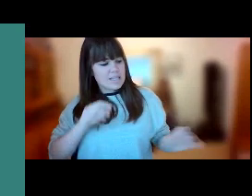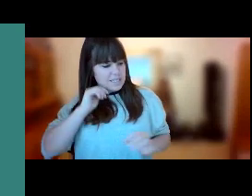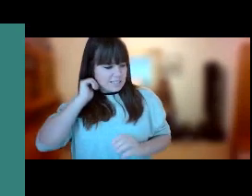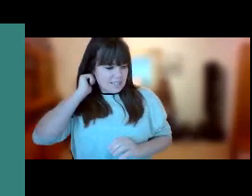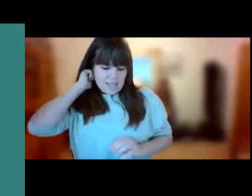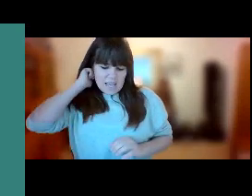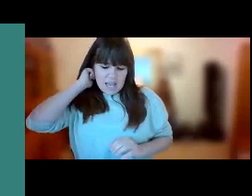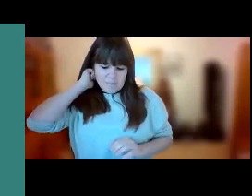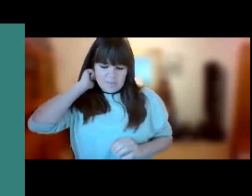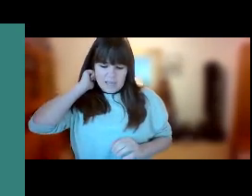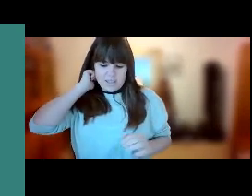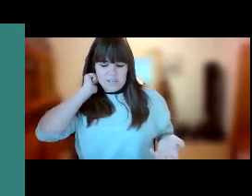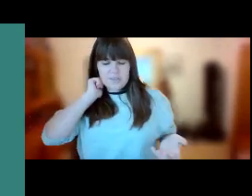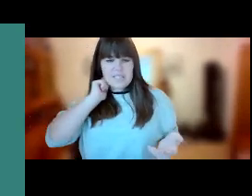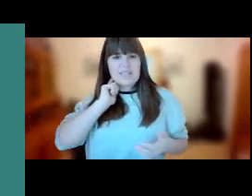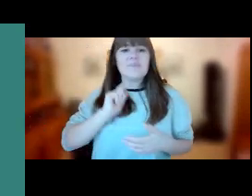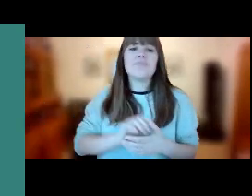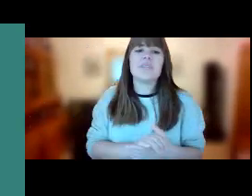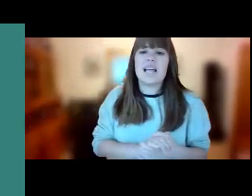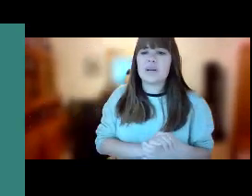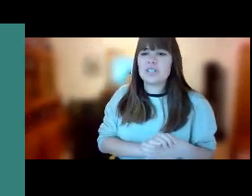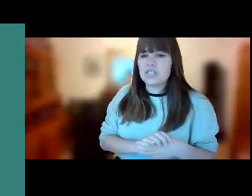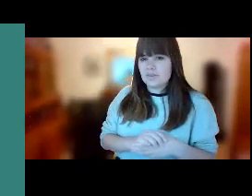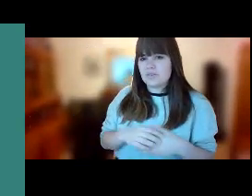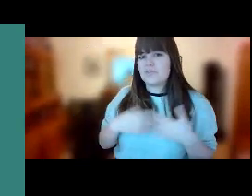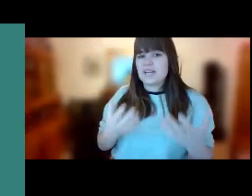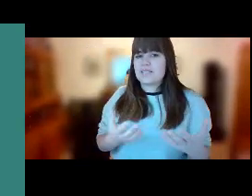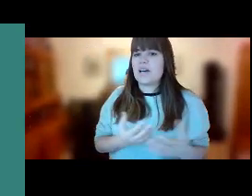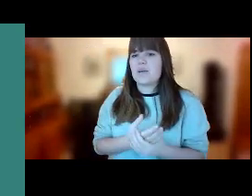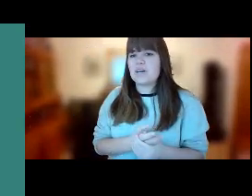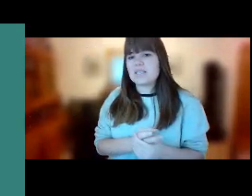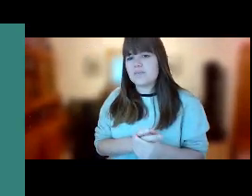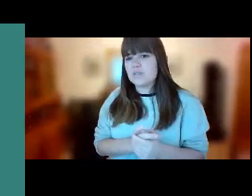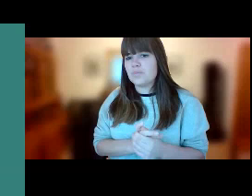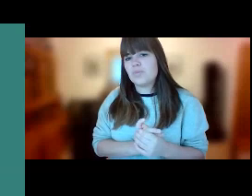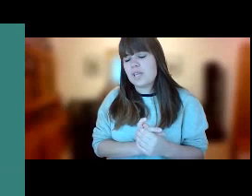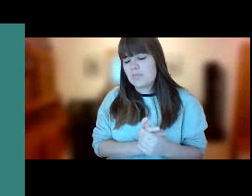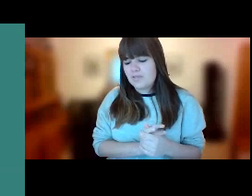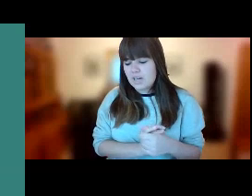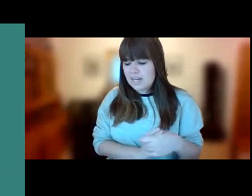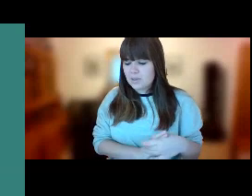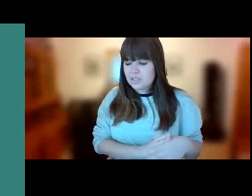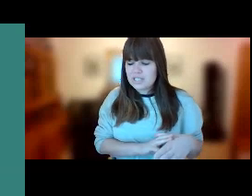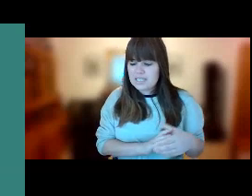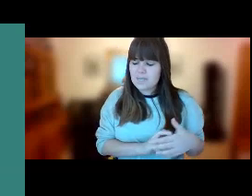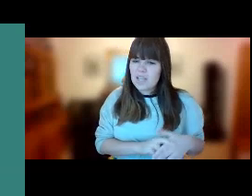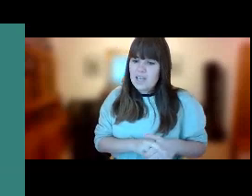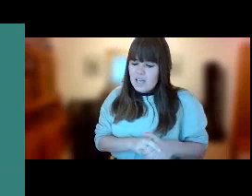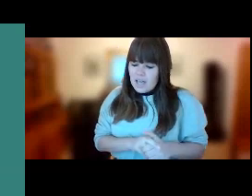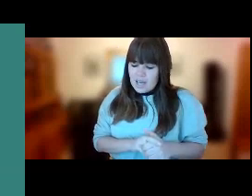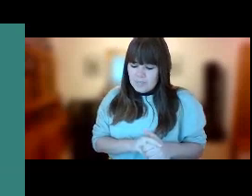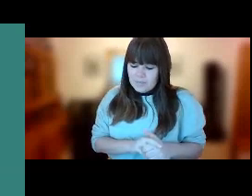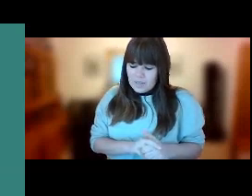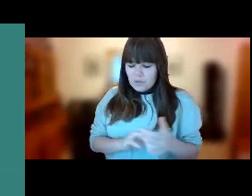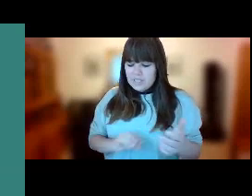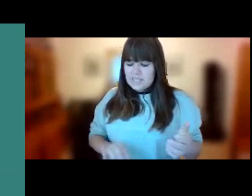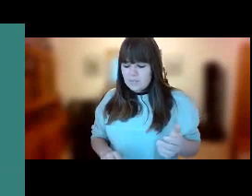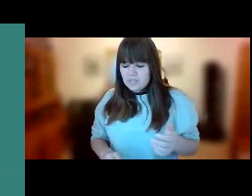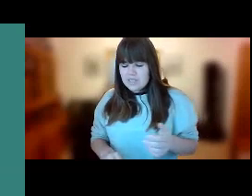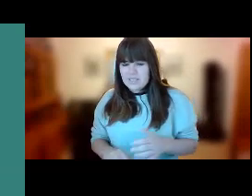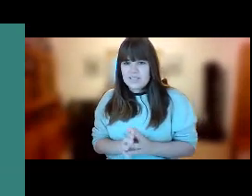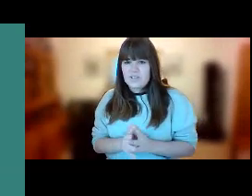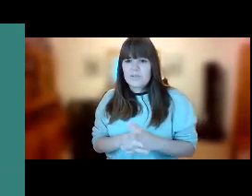to that person, and that we're using language that reflects how that person feels and what their preferred language is.